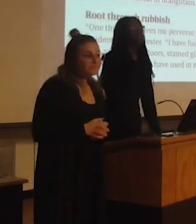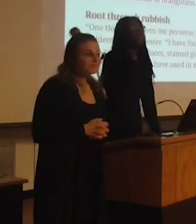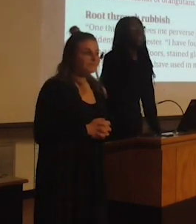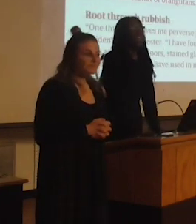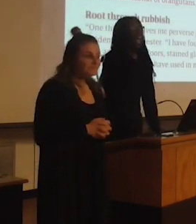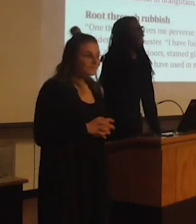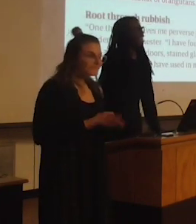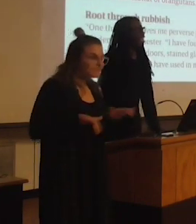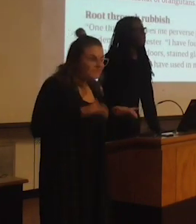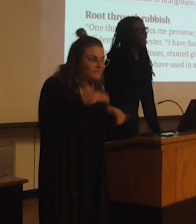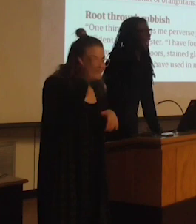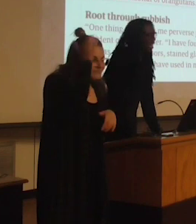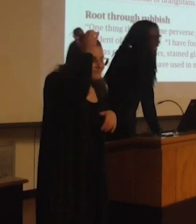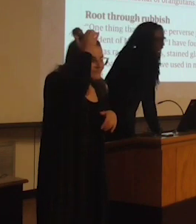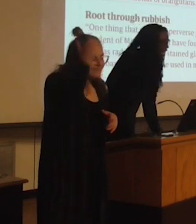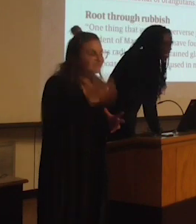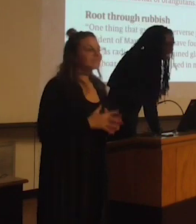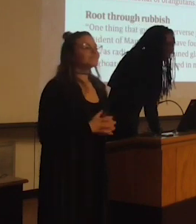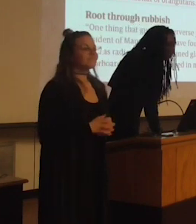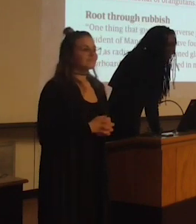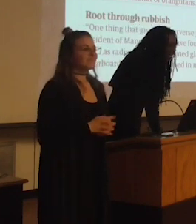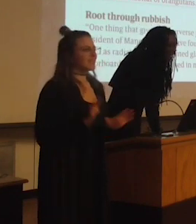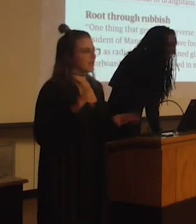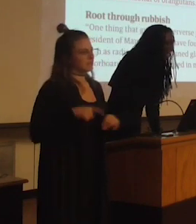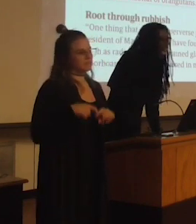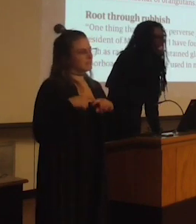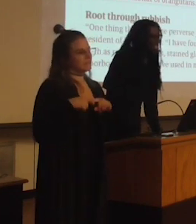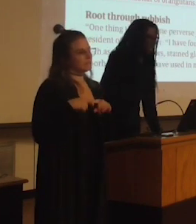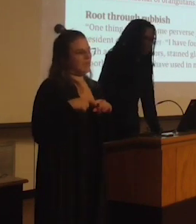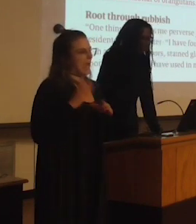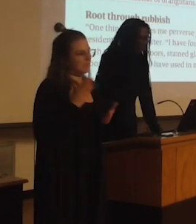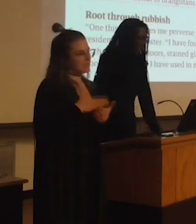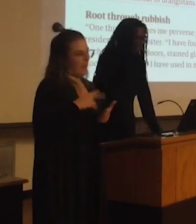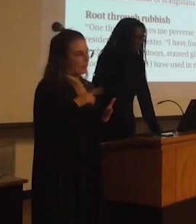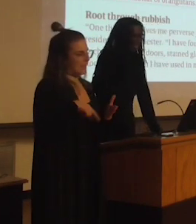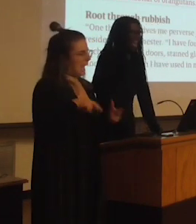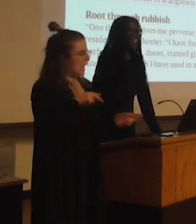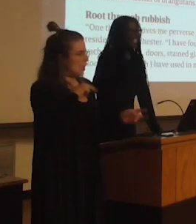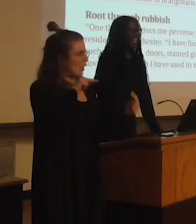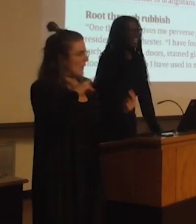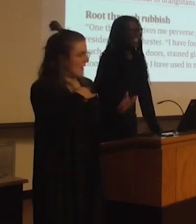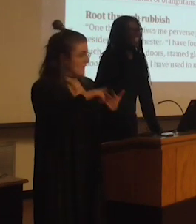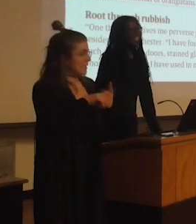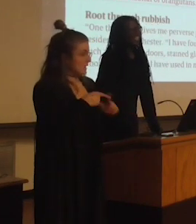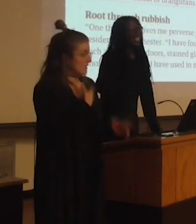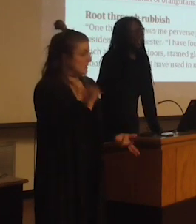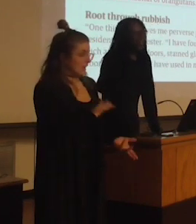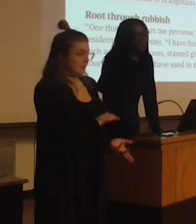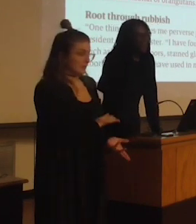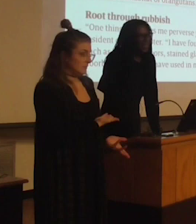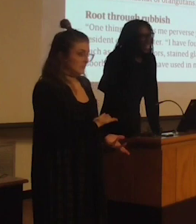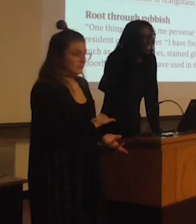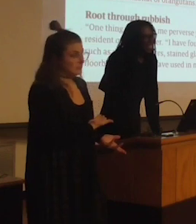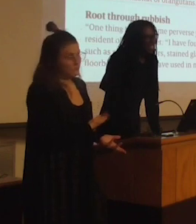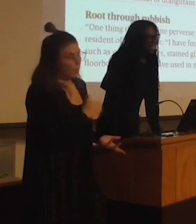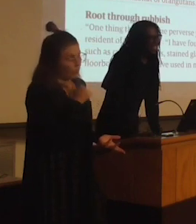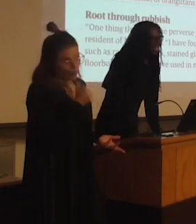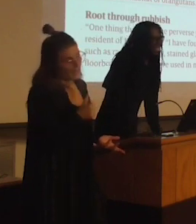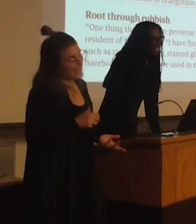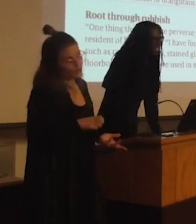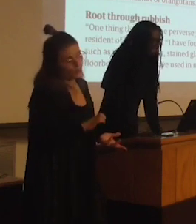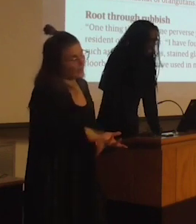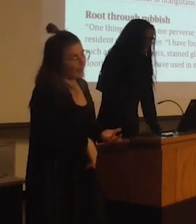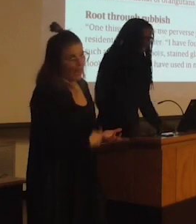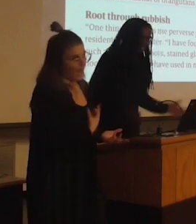rubbish. And this is where I actually had to stop reading and look at my friend and say, no, we're not doing